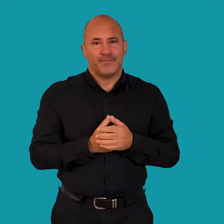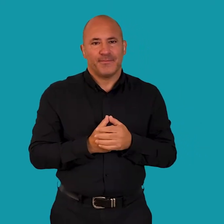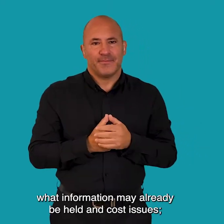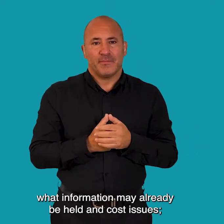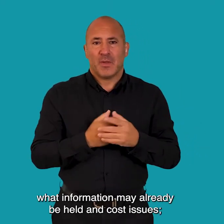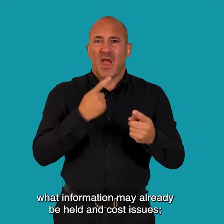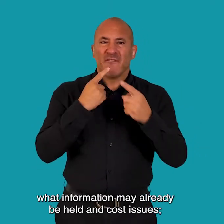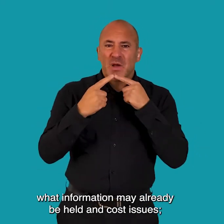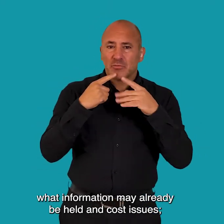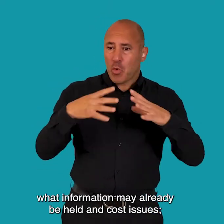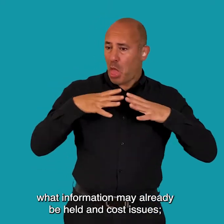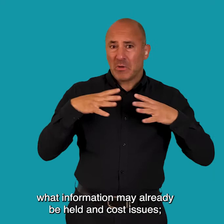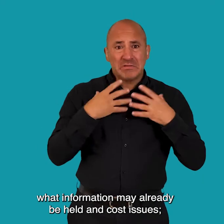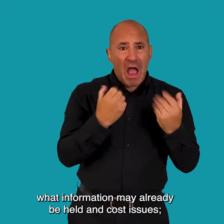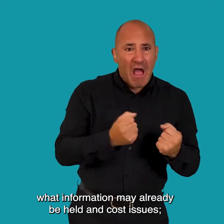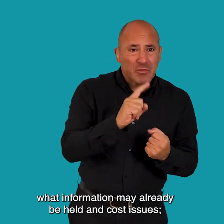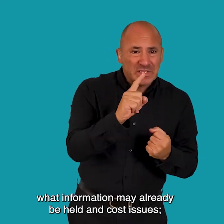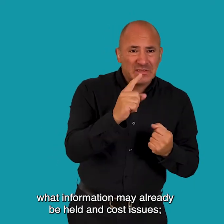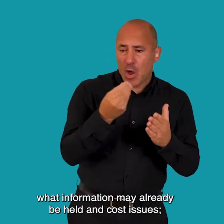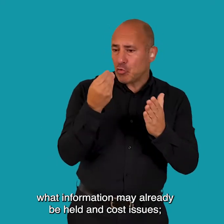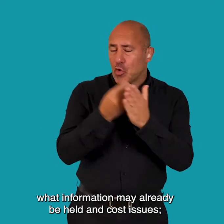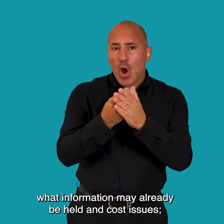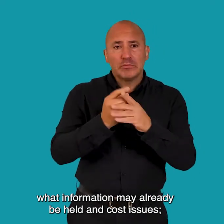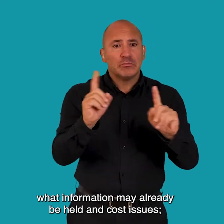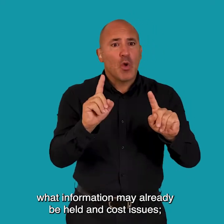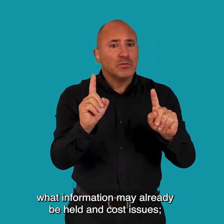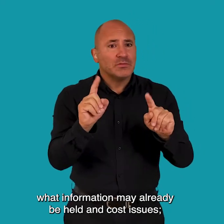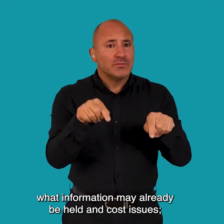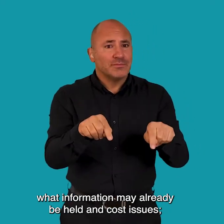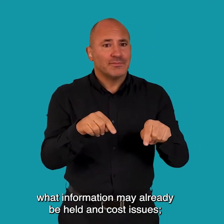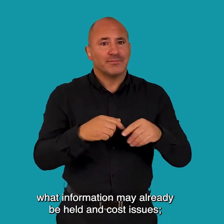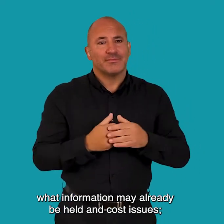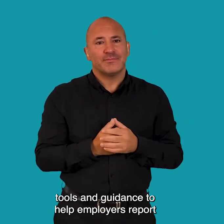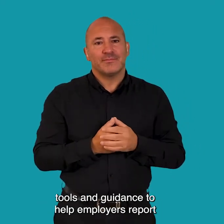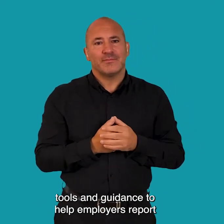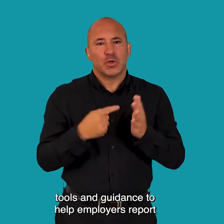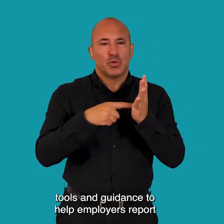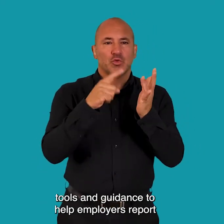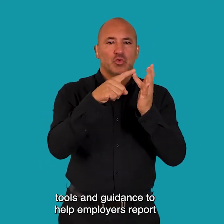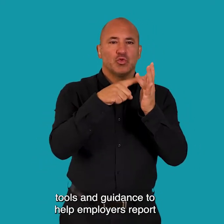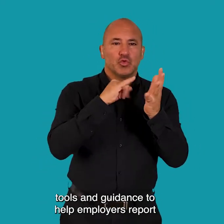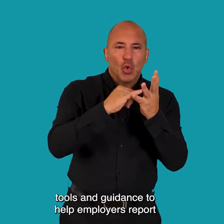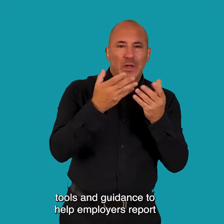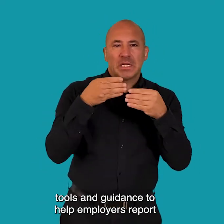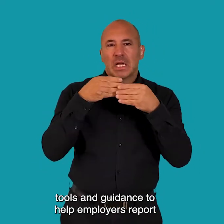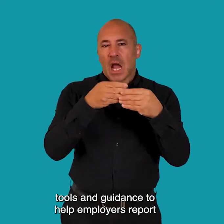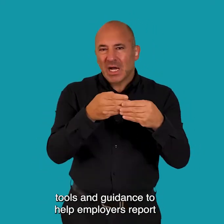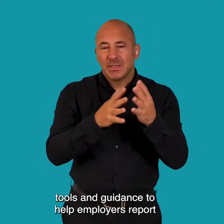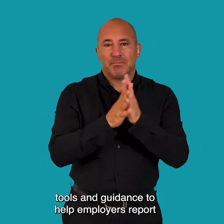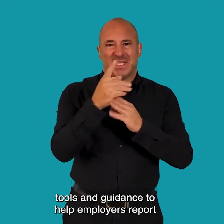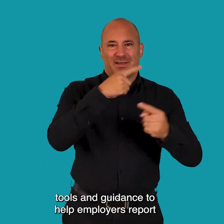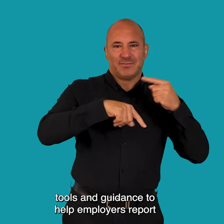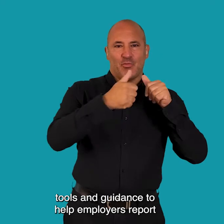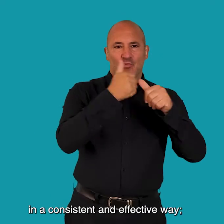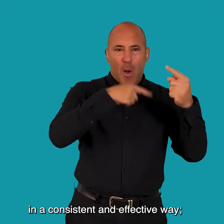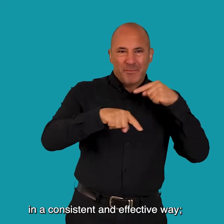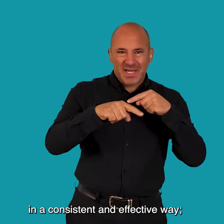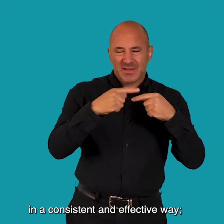what information may already be held and cost issues, tools and guidance to help employers report in a consistent